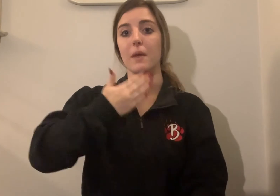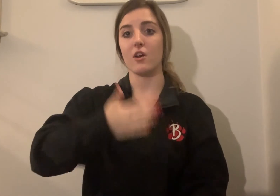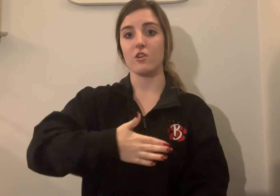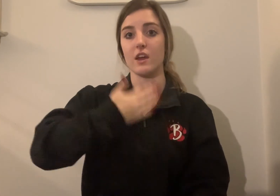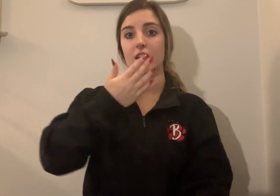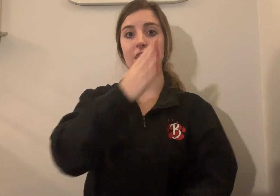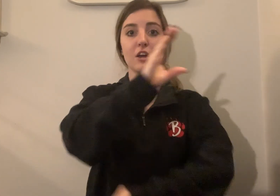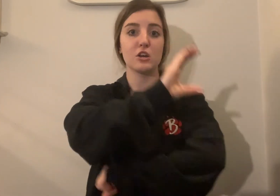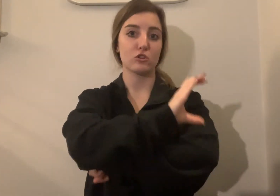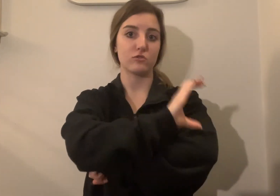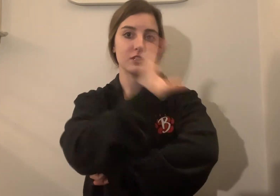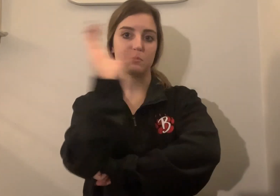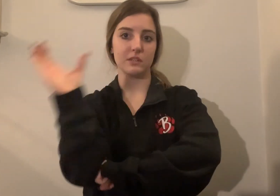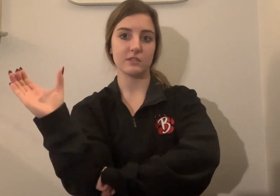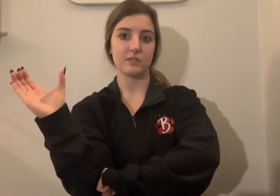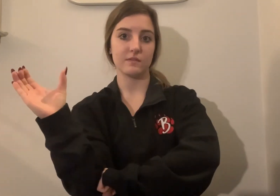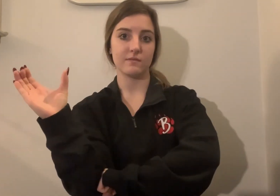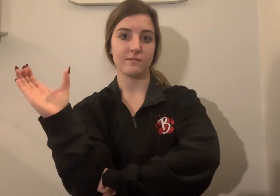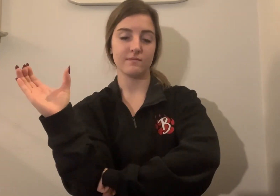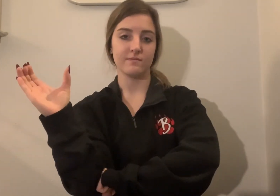Merry Christmas.